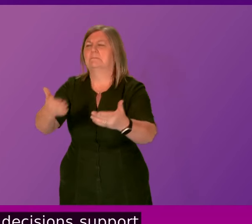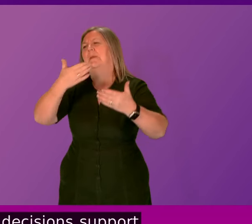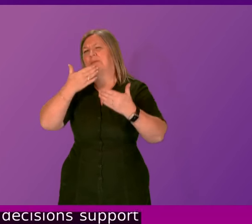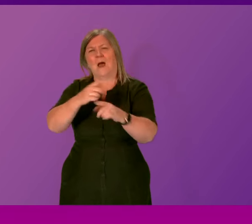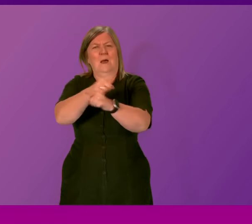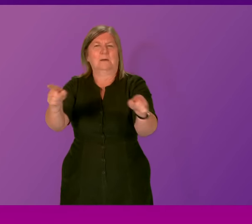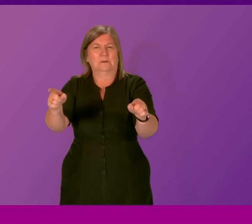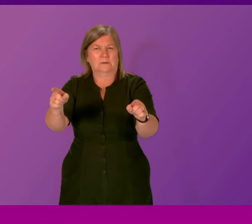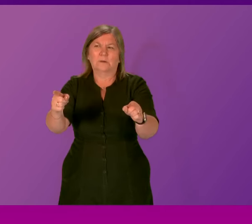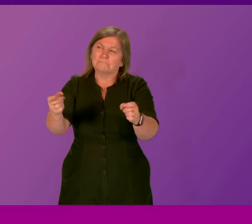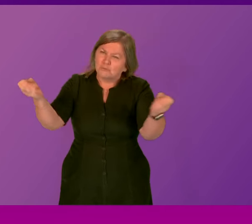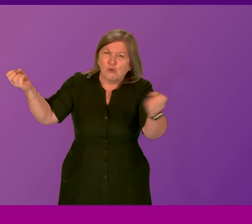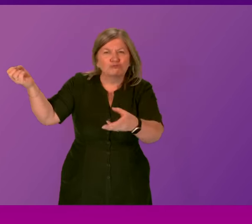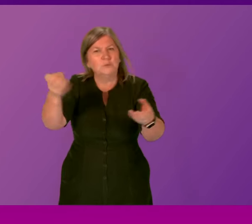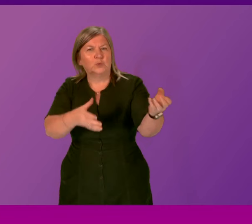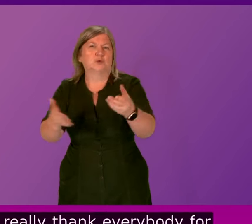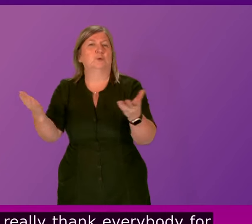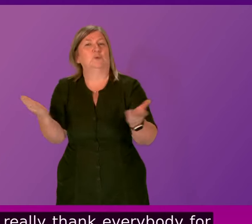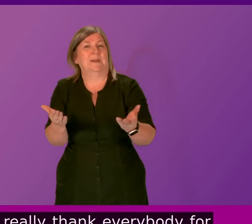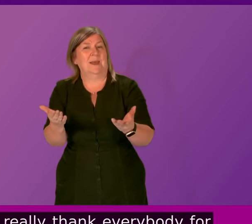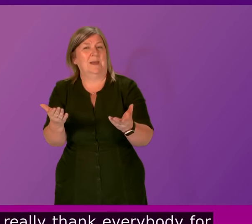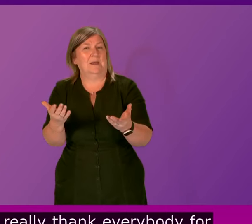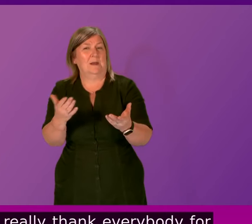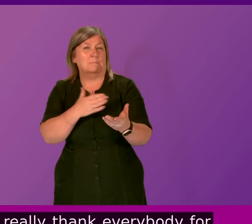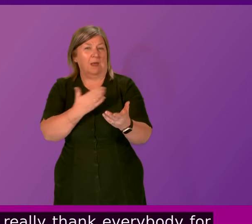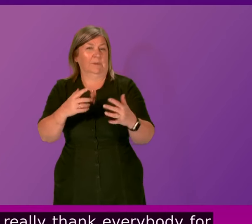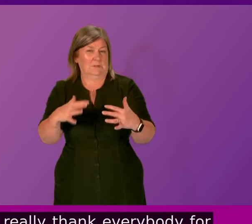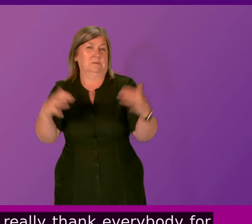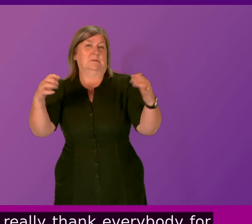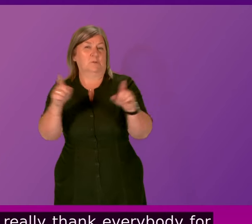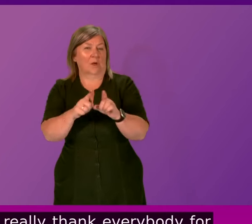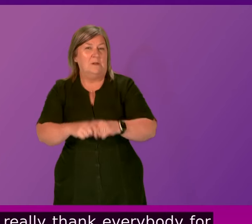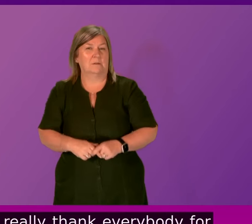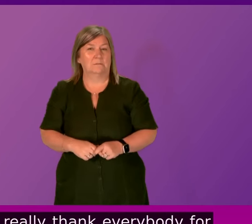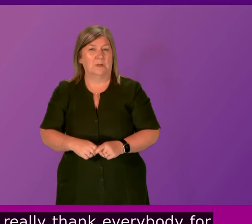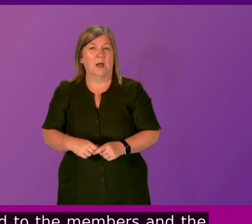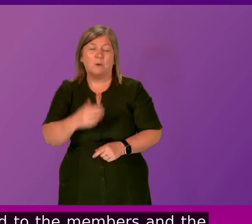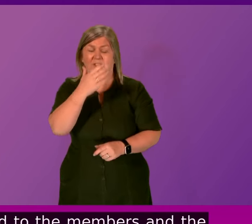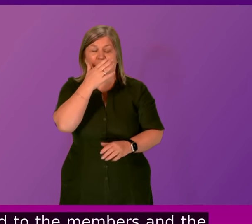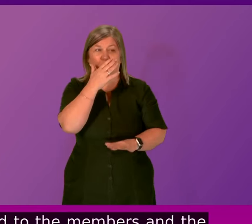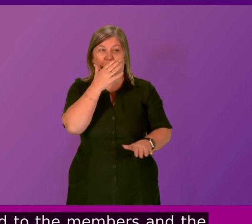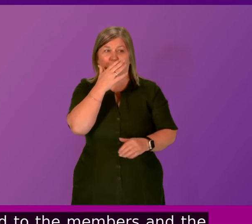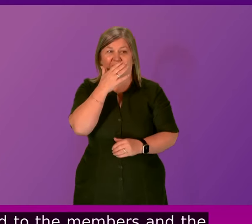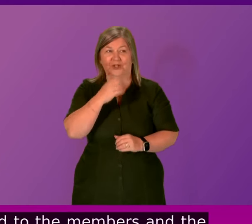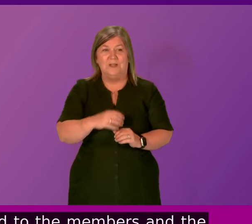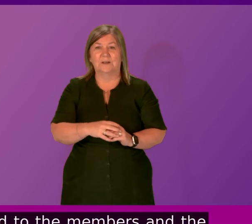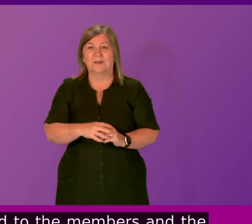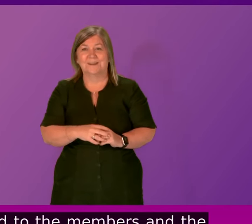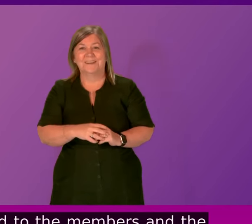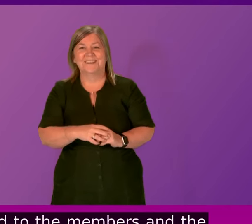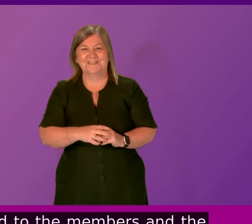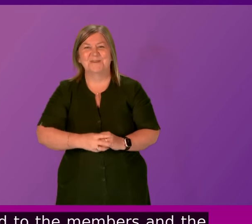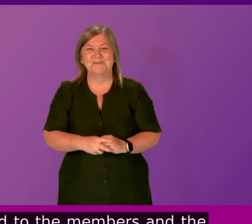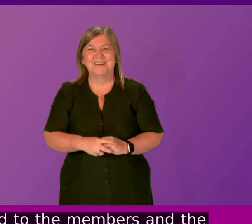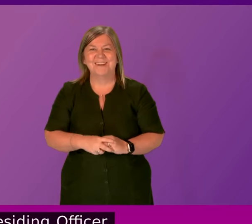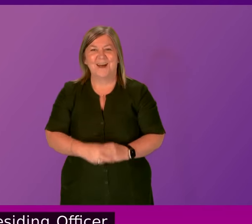their contribution today, and to the members in the gallery as well. Thank you, Presiding Officer. Thank you, Ms Mochen. We now come